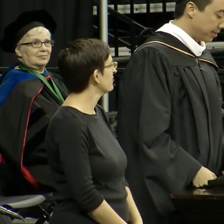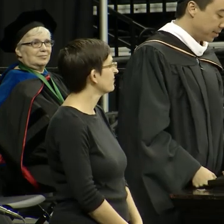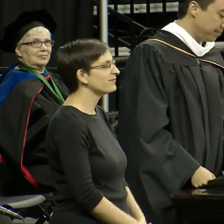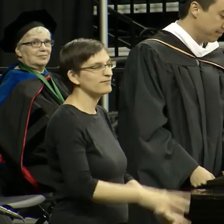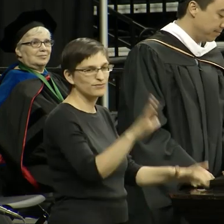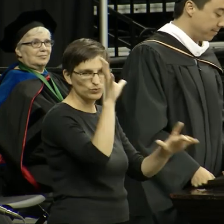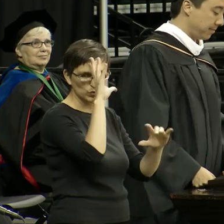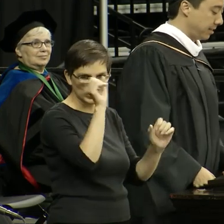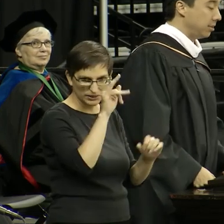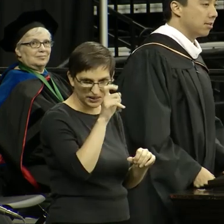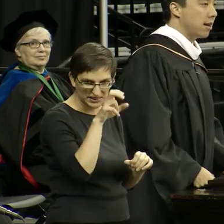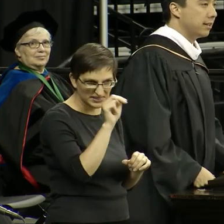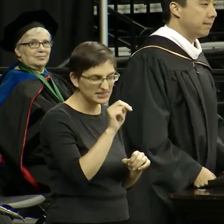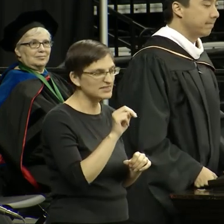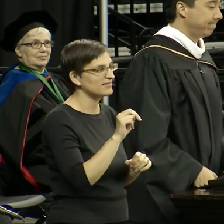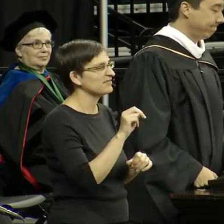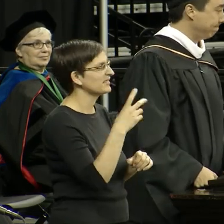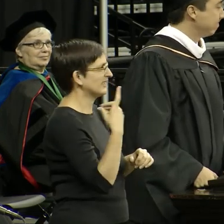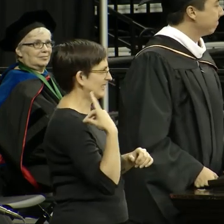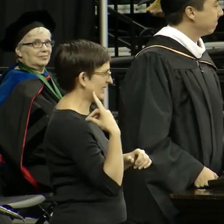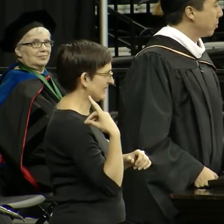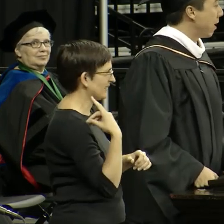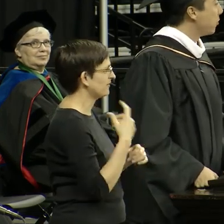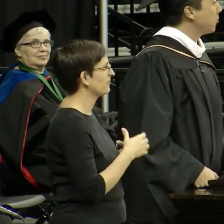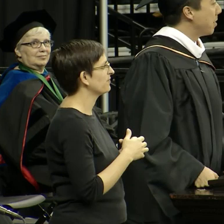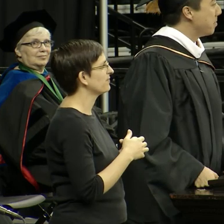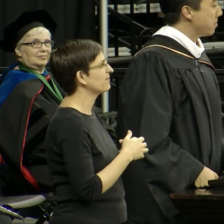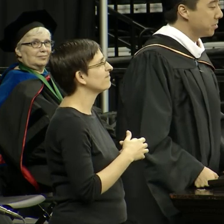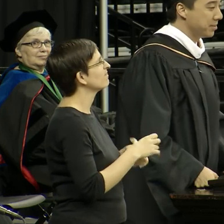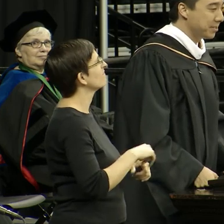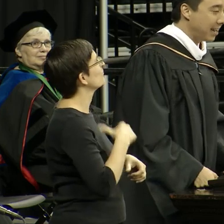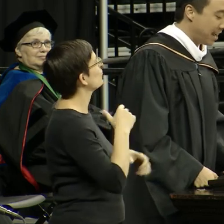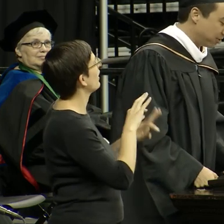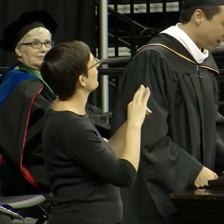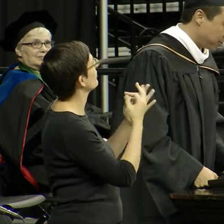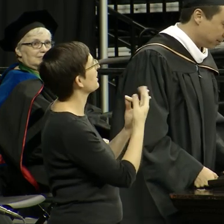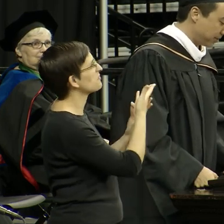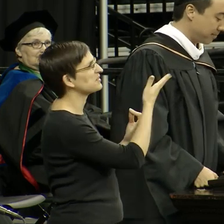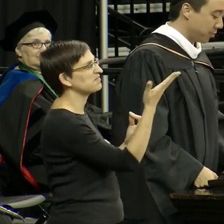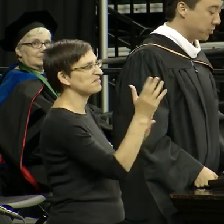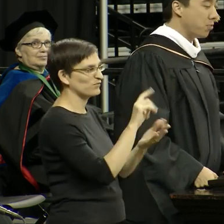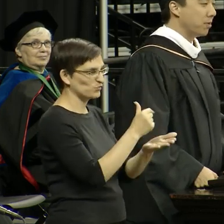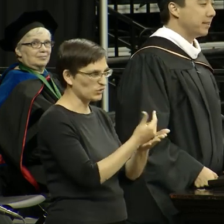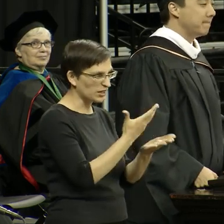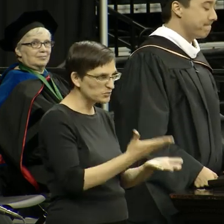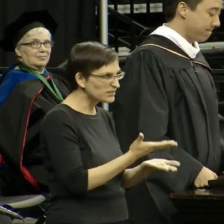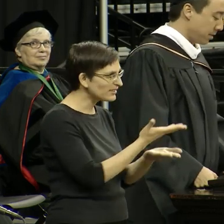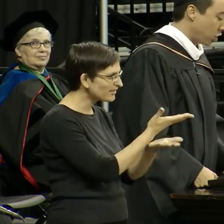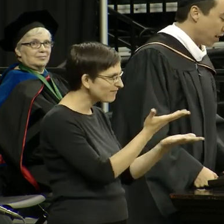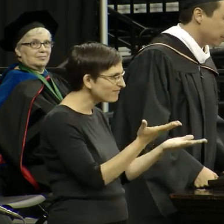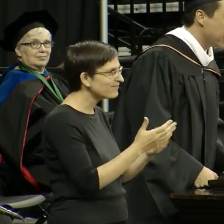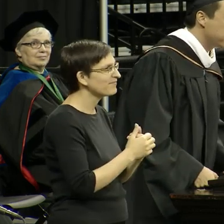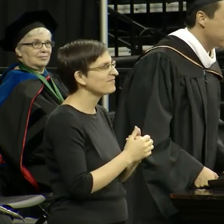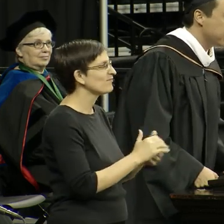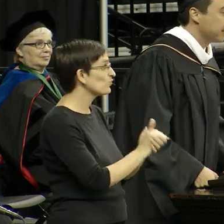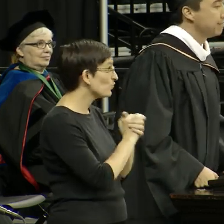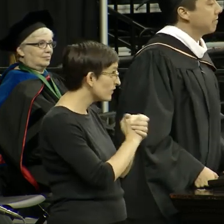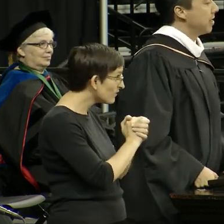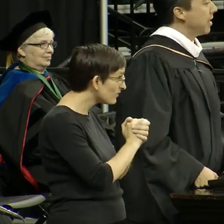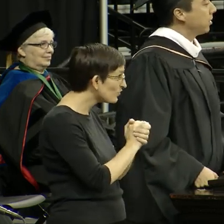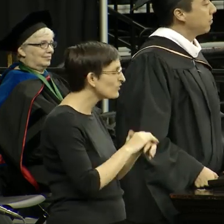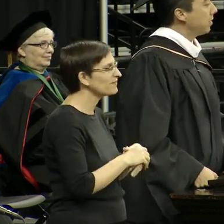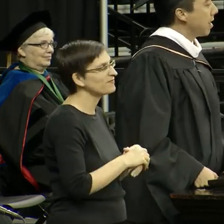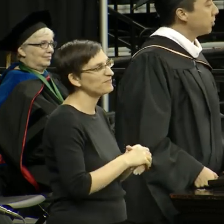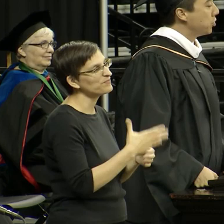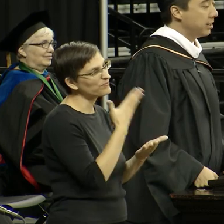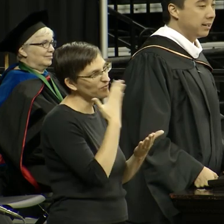President Mason, Dean Jalali, proud family members and graduates. Most importantly, congratulations